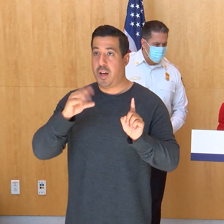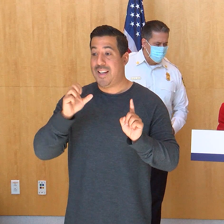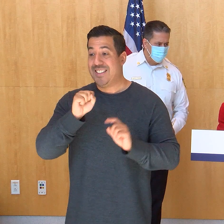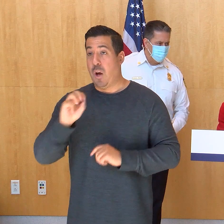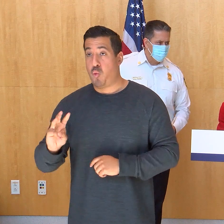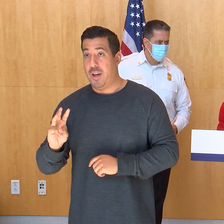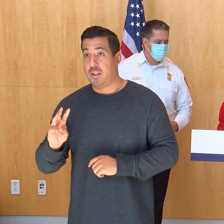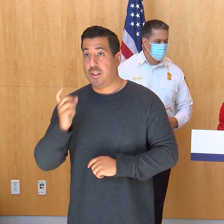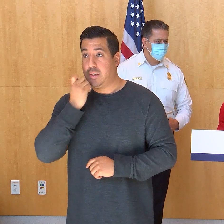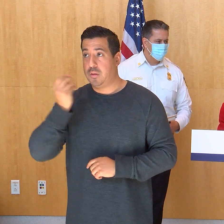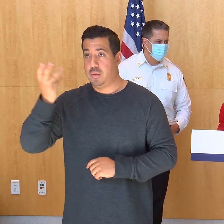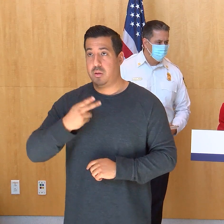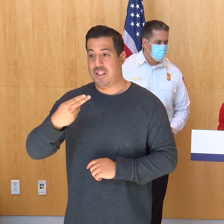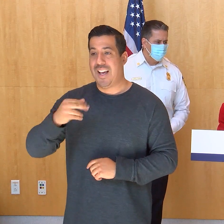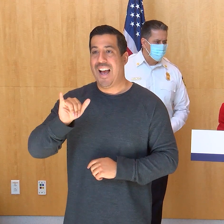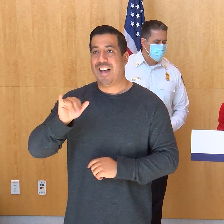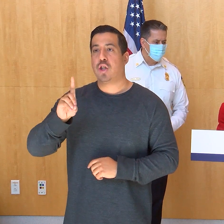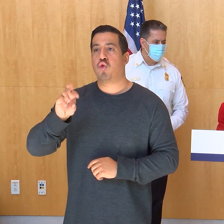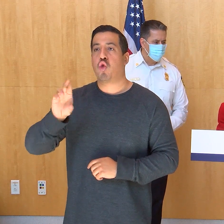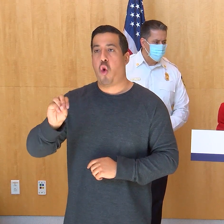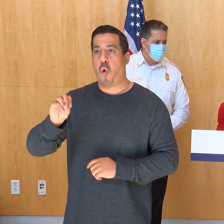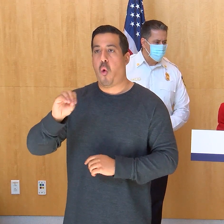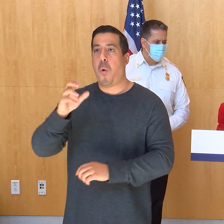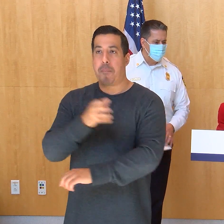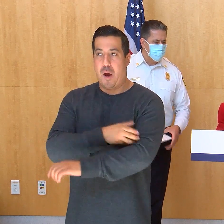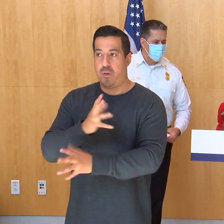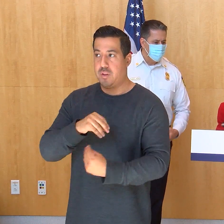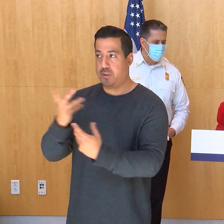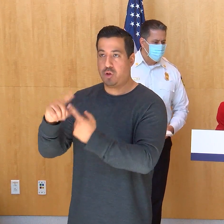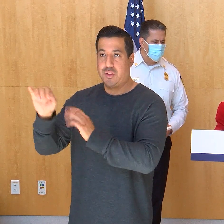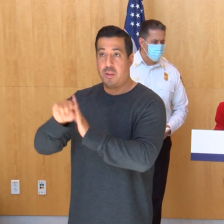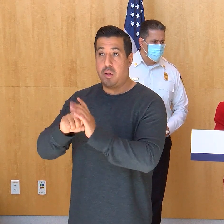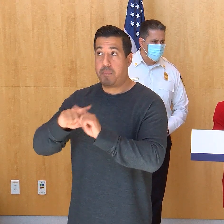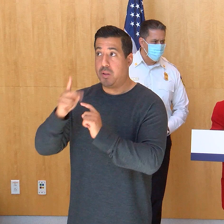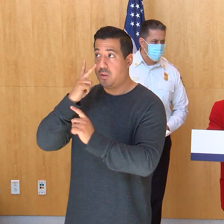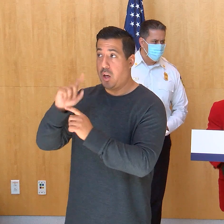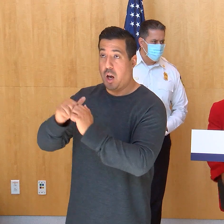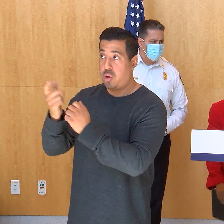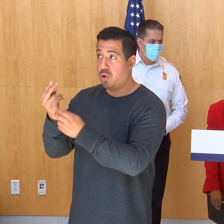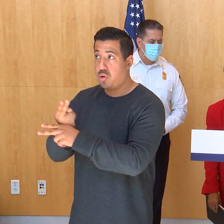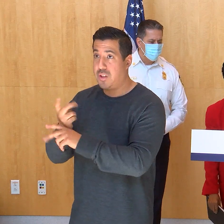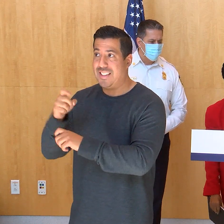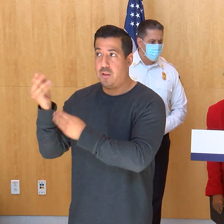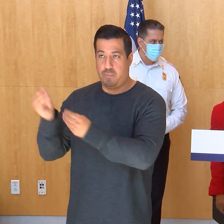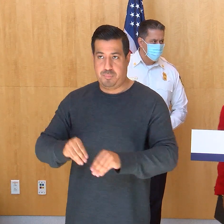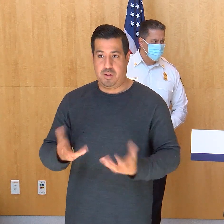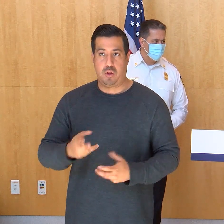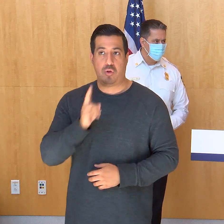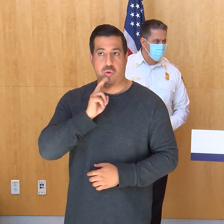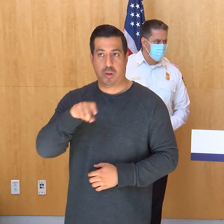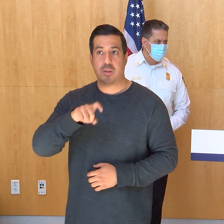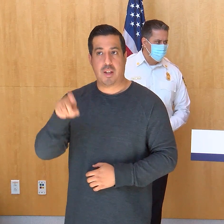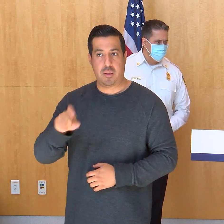has already given hydropower to the state right now. The question is where that utilization is. It needs to be down here in Houston, Texas,